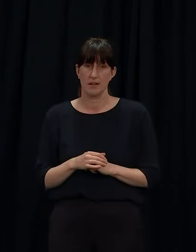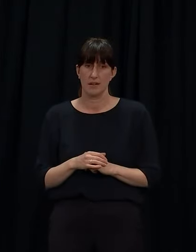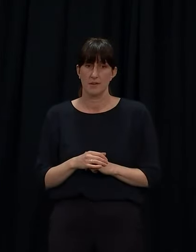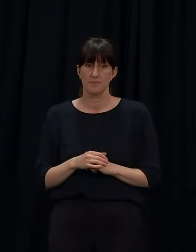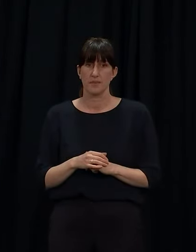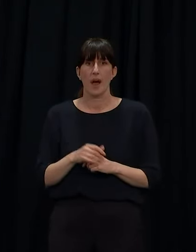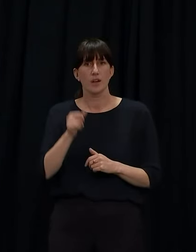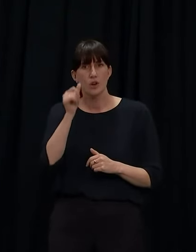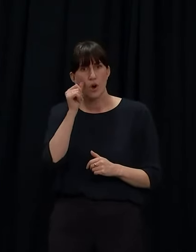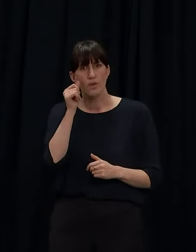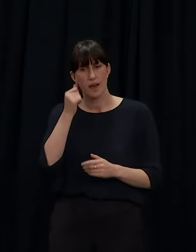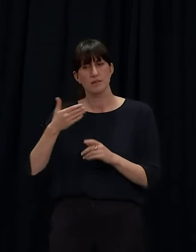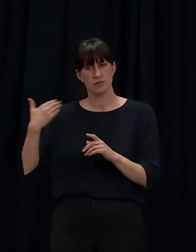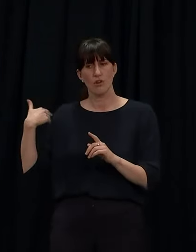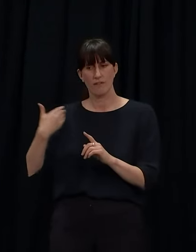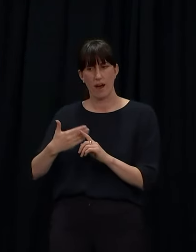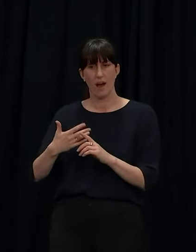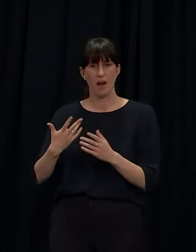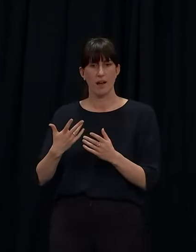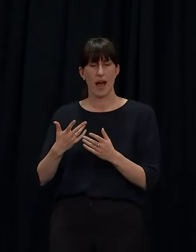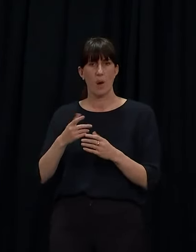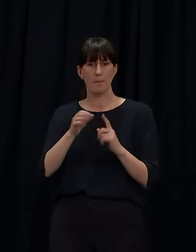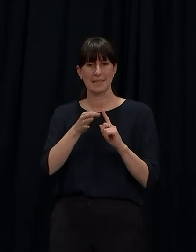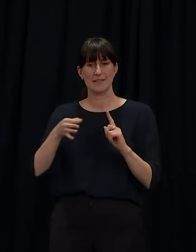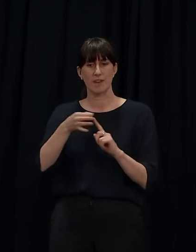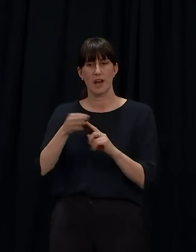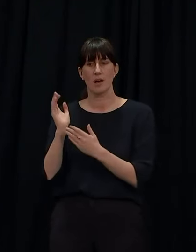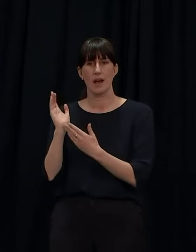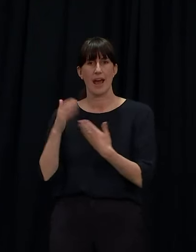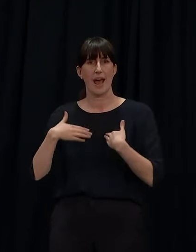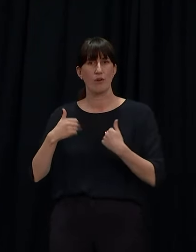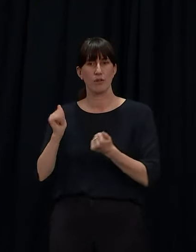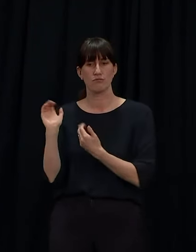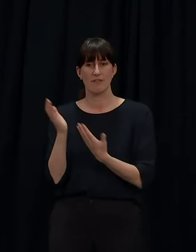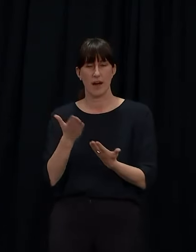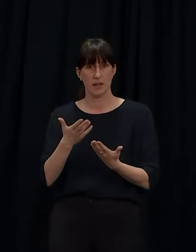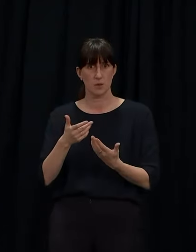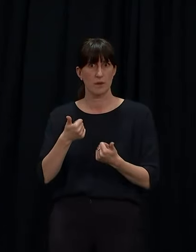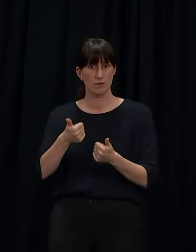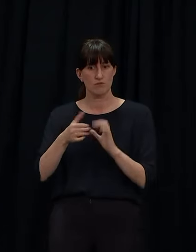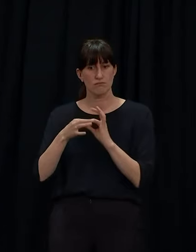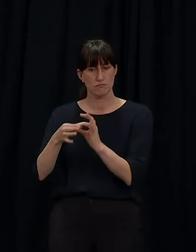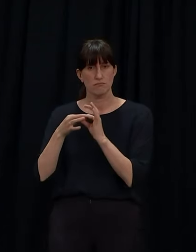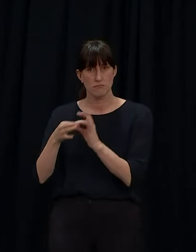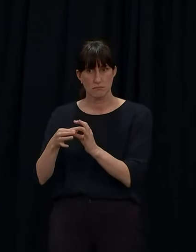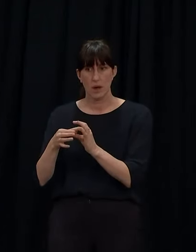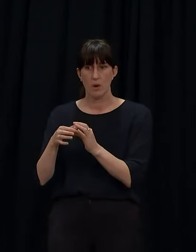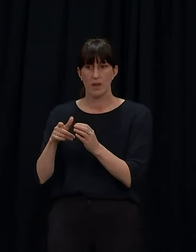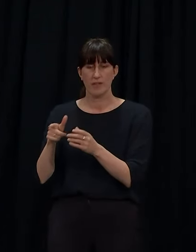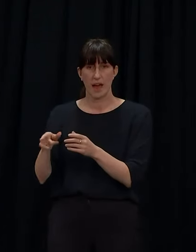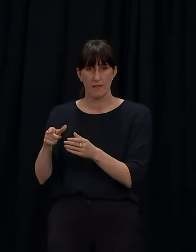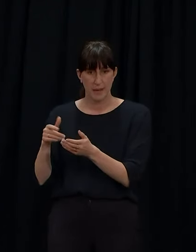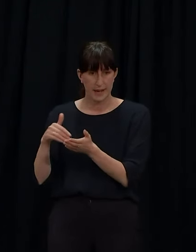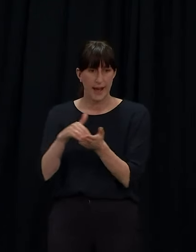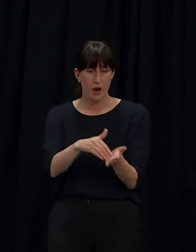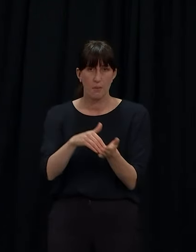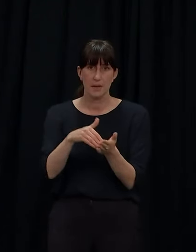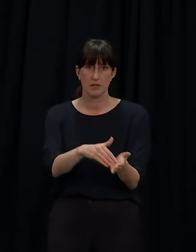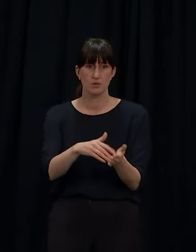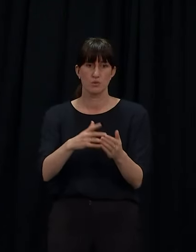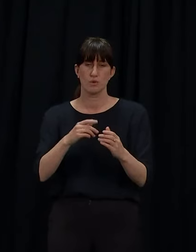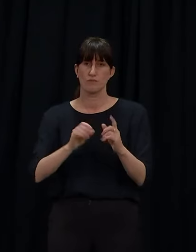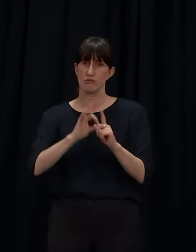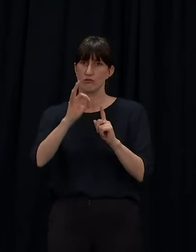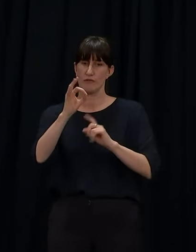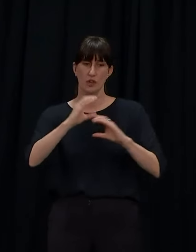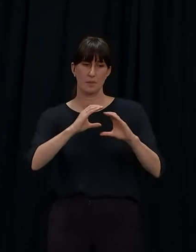fantastic Pacific providers who are doing a lot of work to help improve some of the welfare response, improve some of the communications, and just ensure